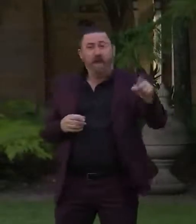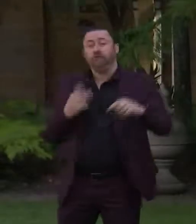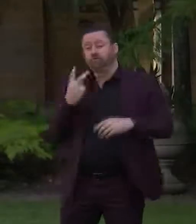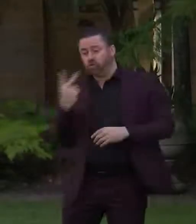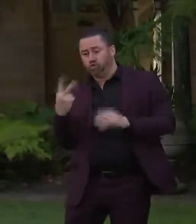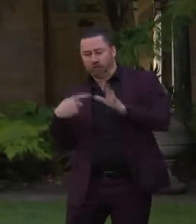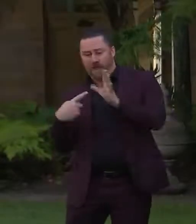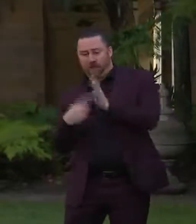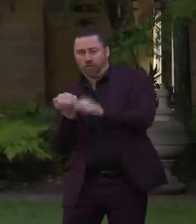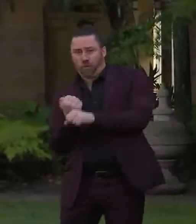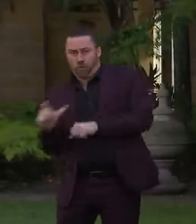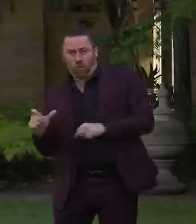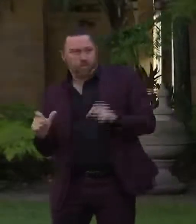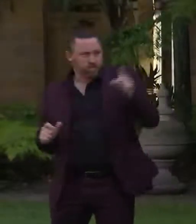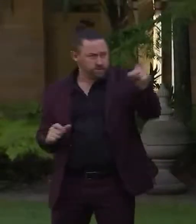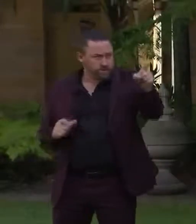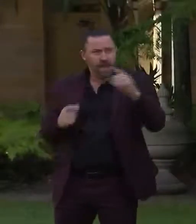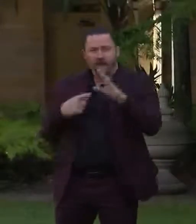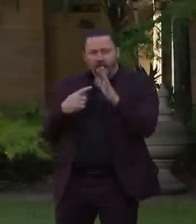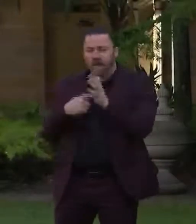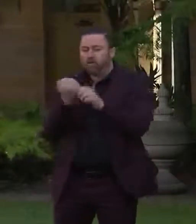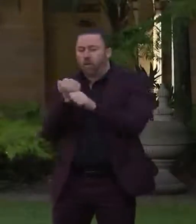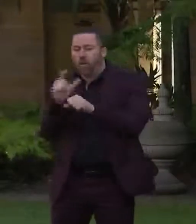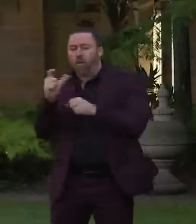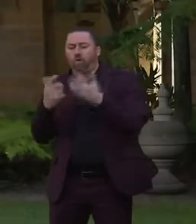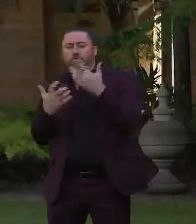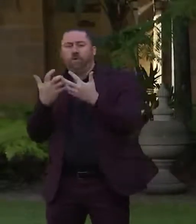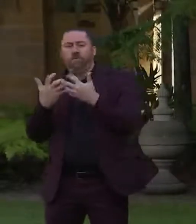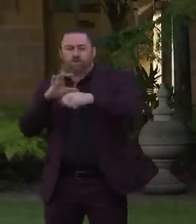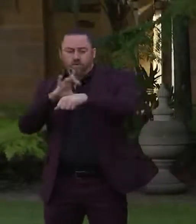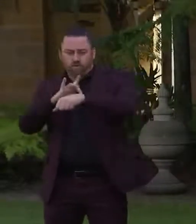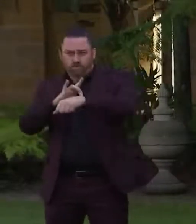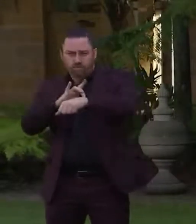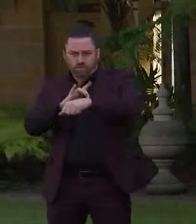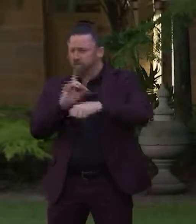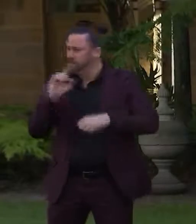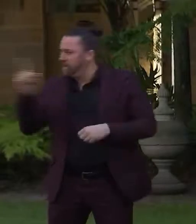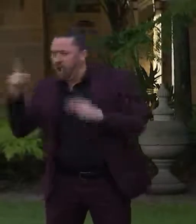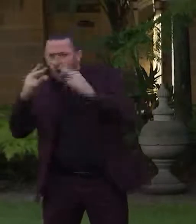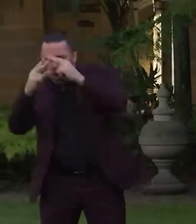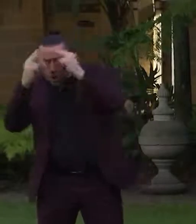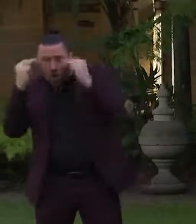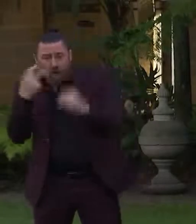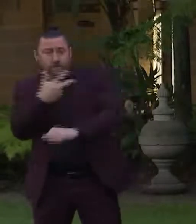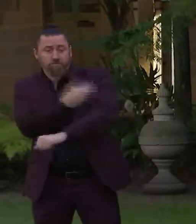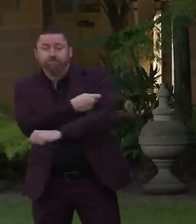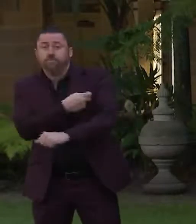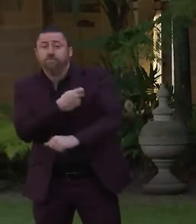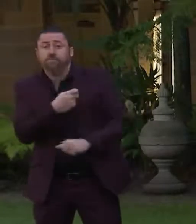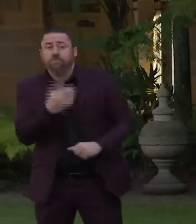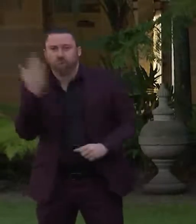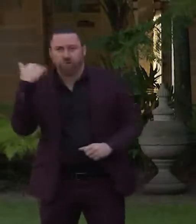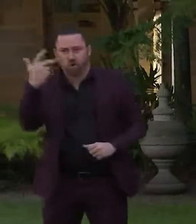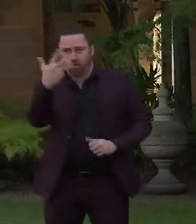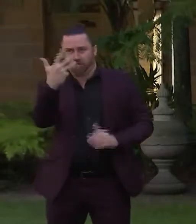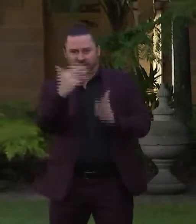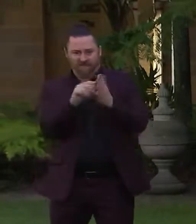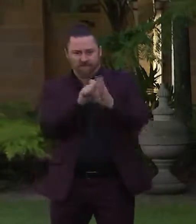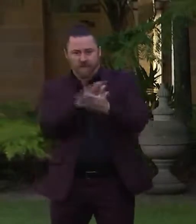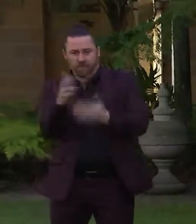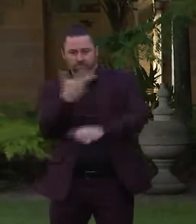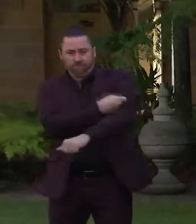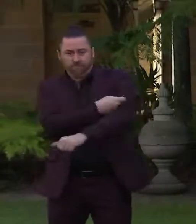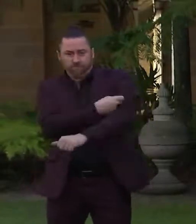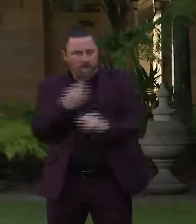moment. In the Gold Coast University Hospital. And when was the nurse vaccinated? On the 19th of March. And how long does it take